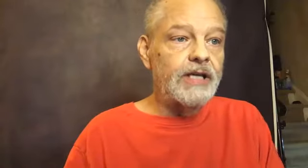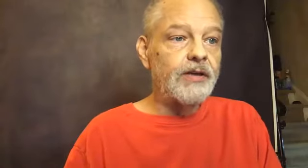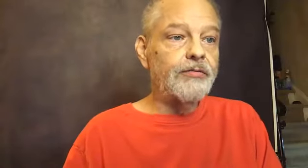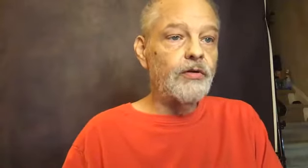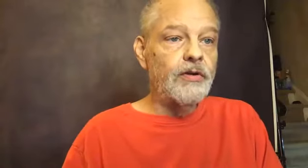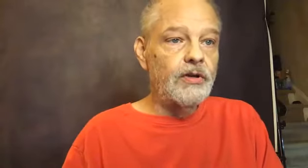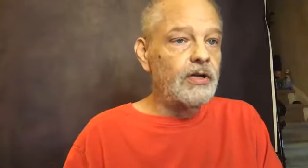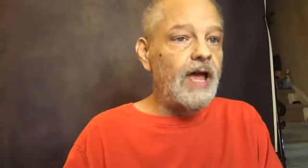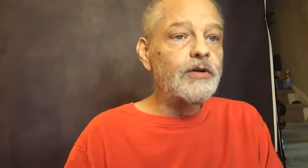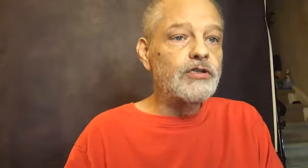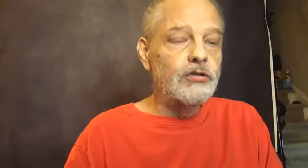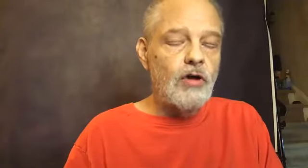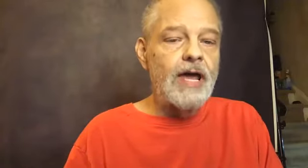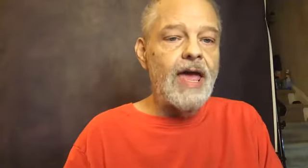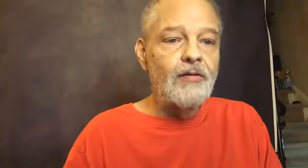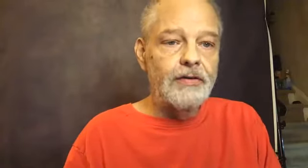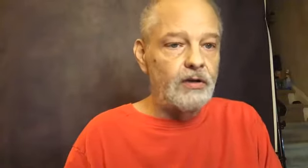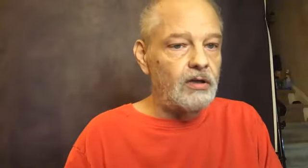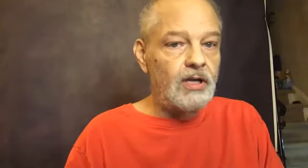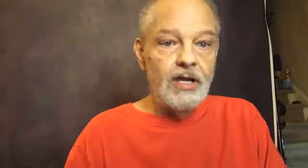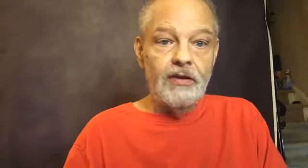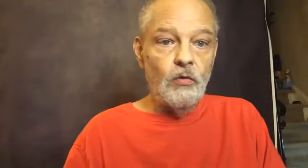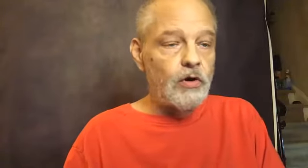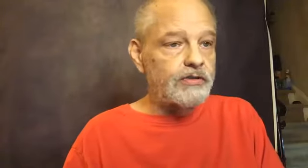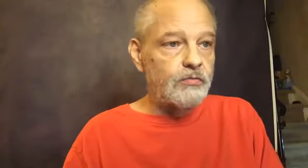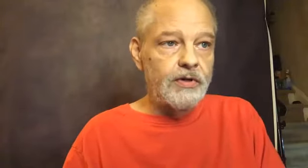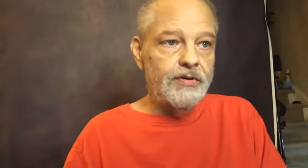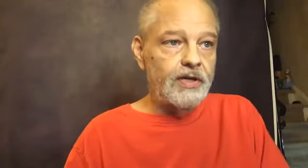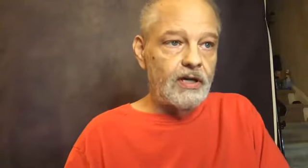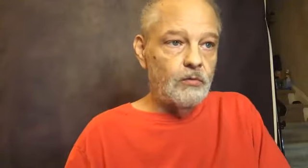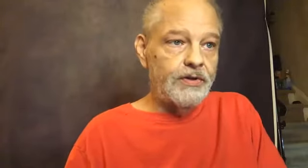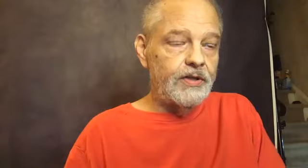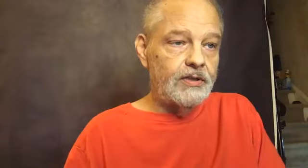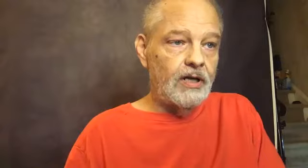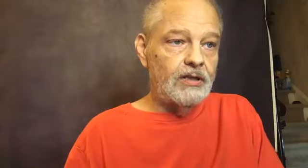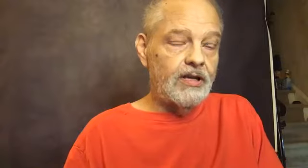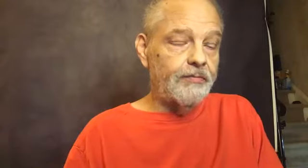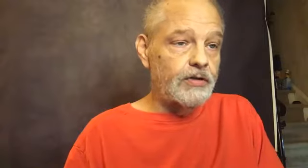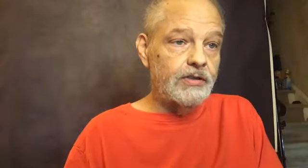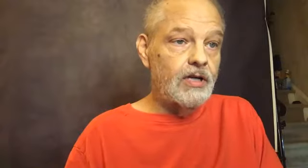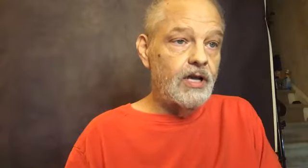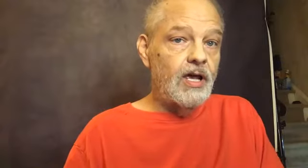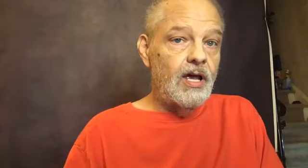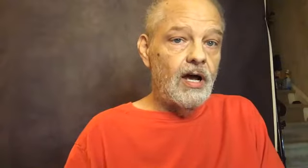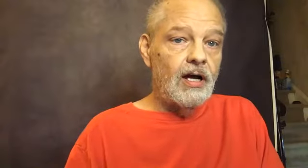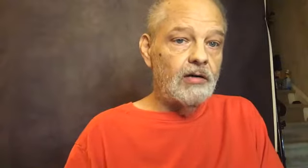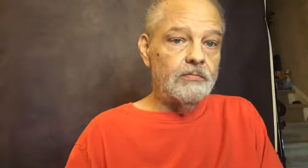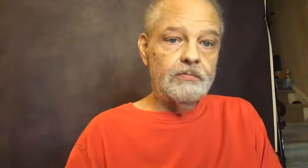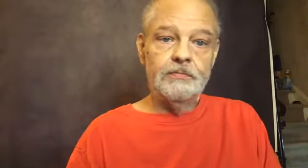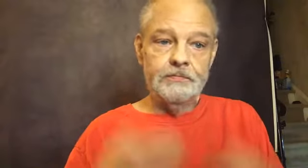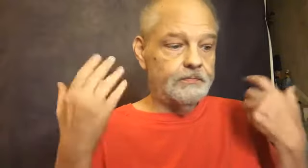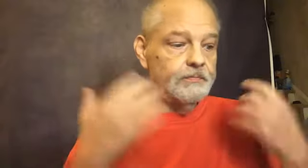basically. Try everything that works with a deaf person, and